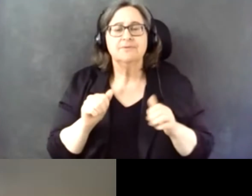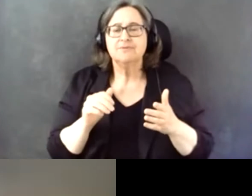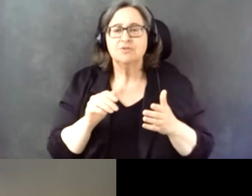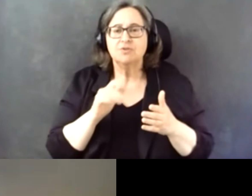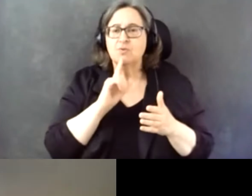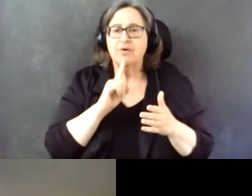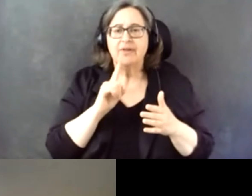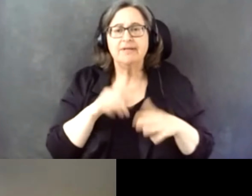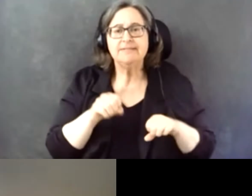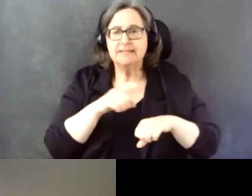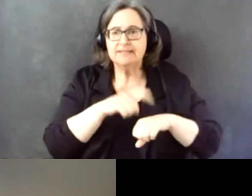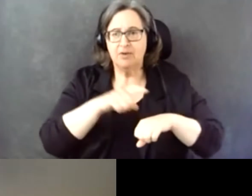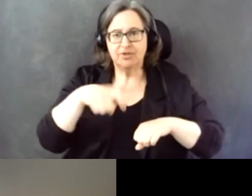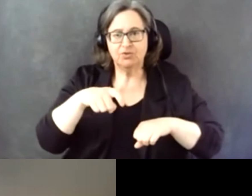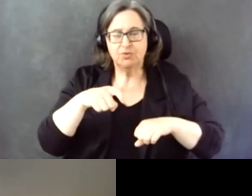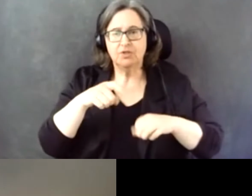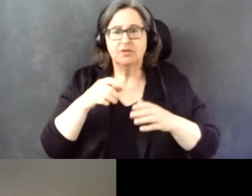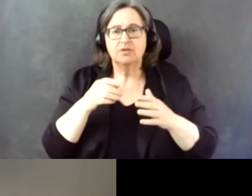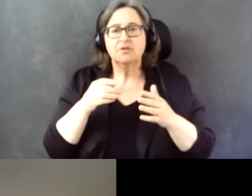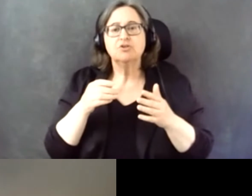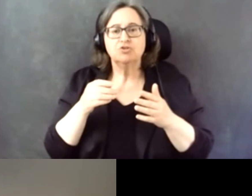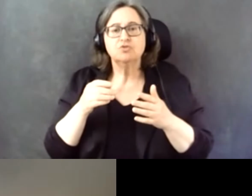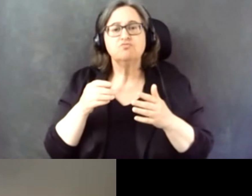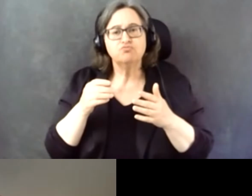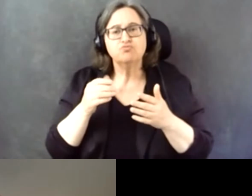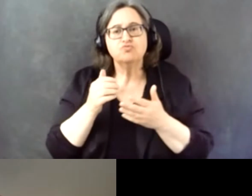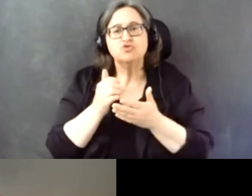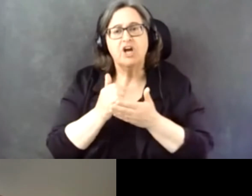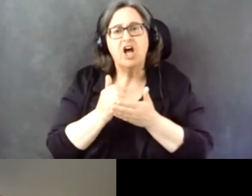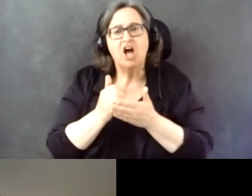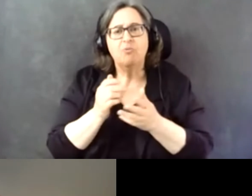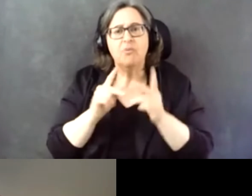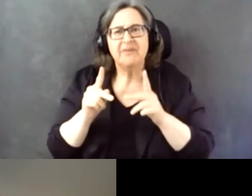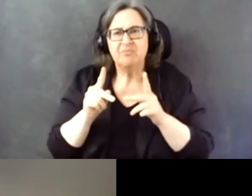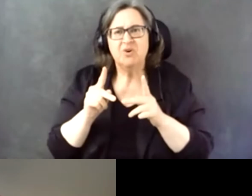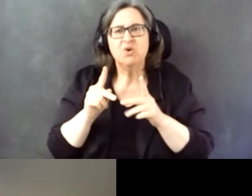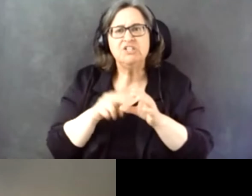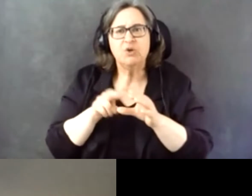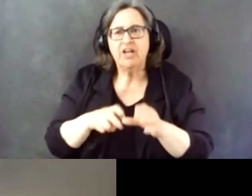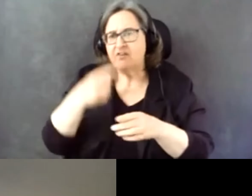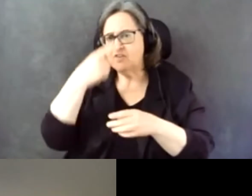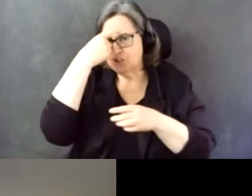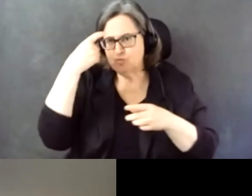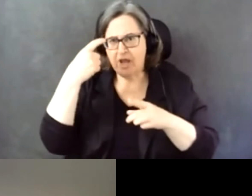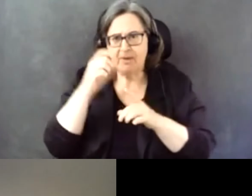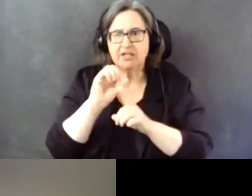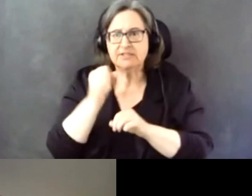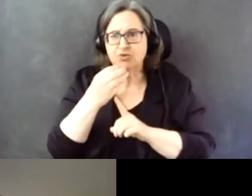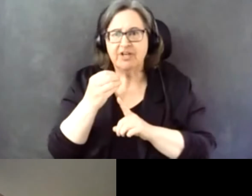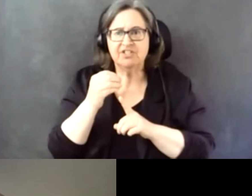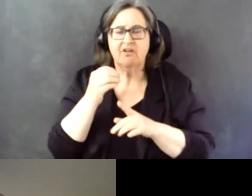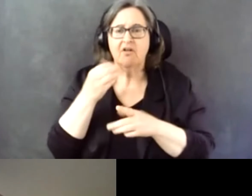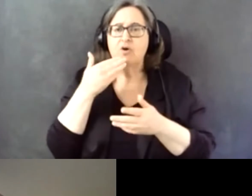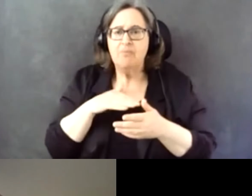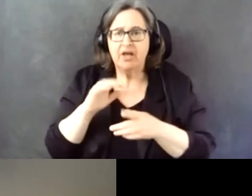take the time that's needed to navigate people out of of their traumatic situations and environment i have partnered with a number of